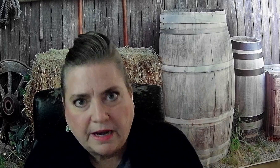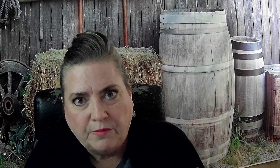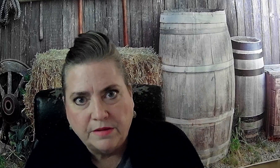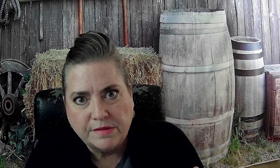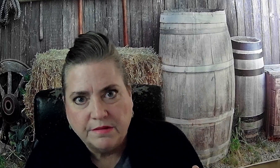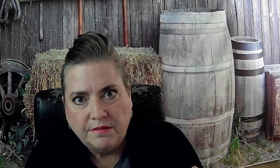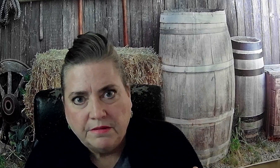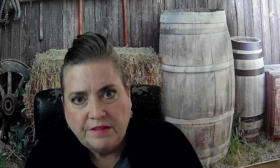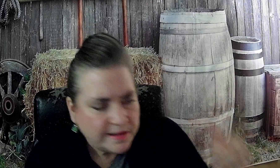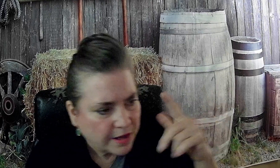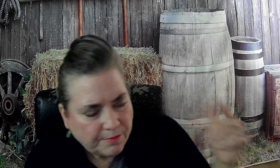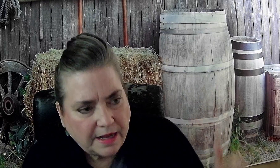was.